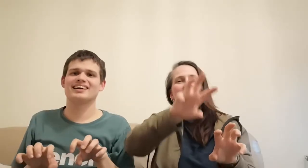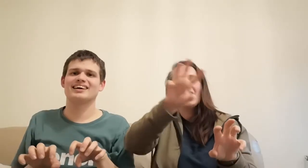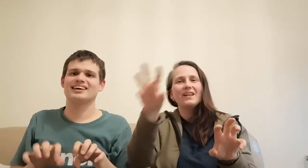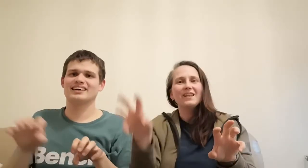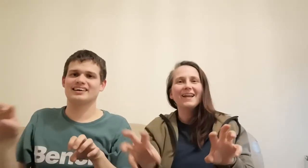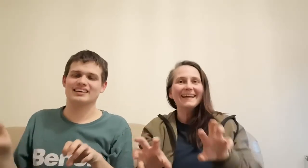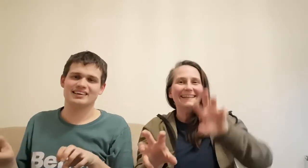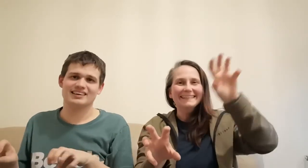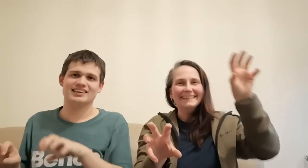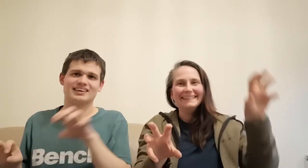Lion.